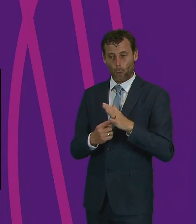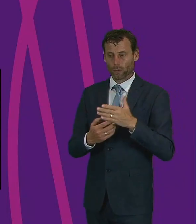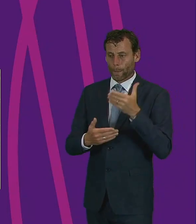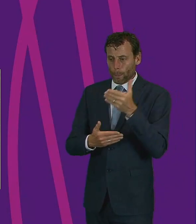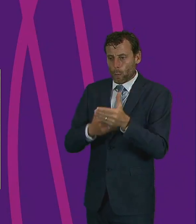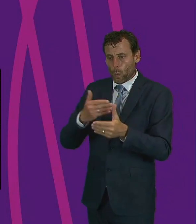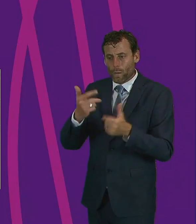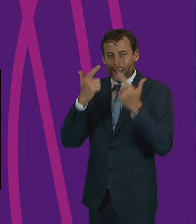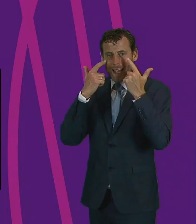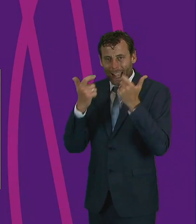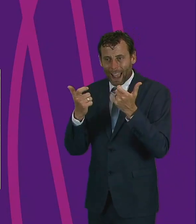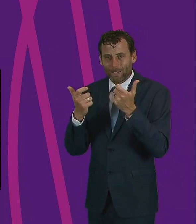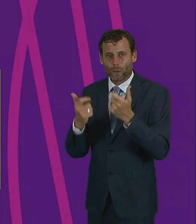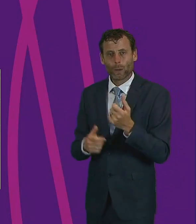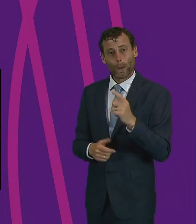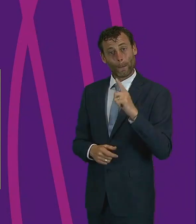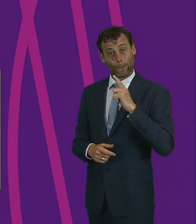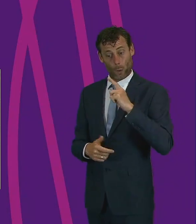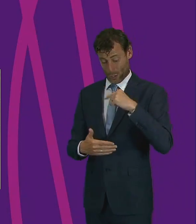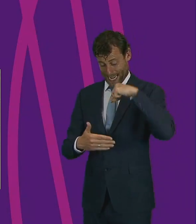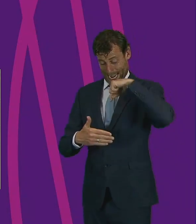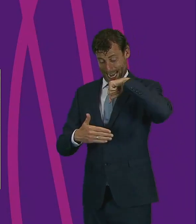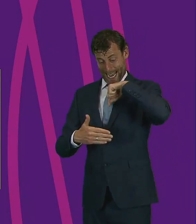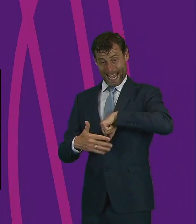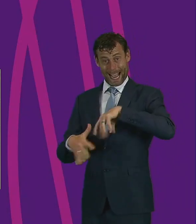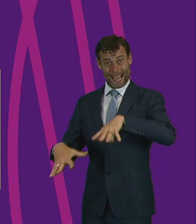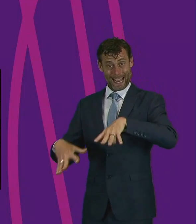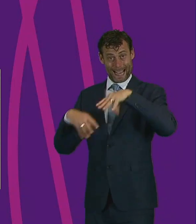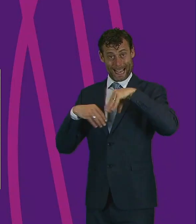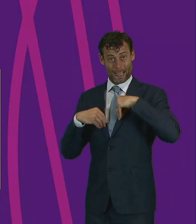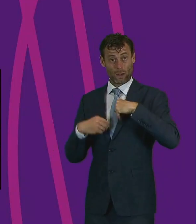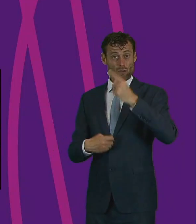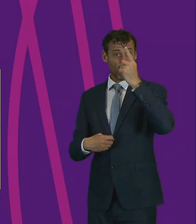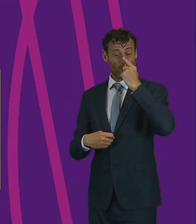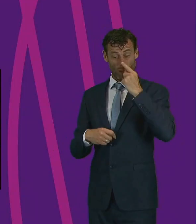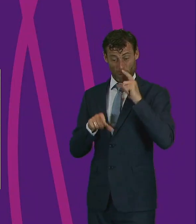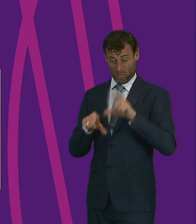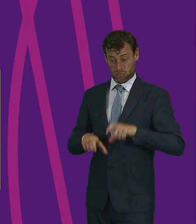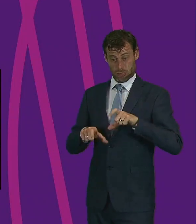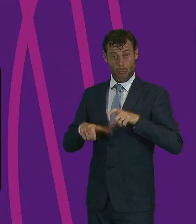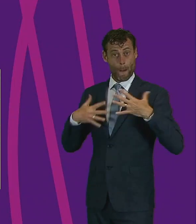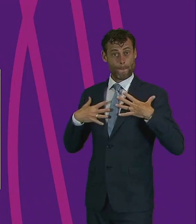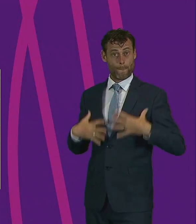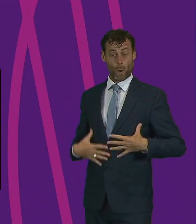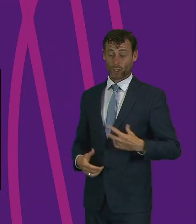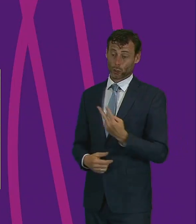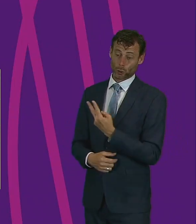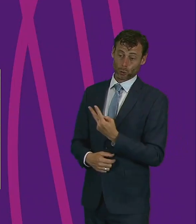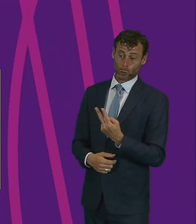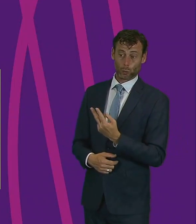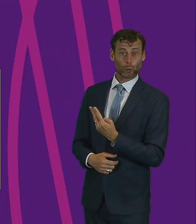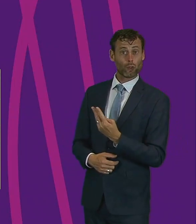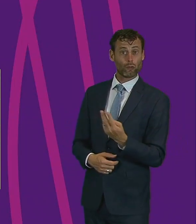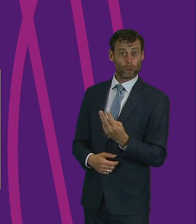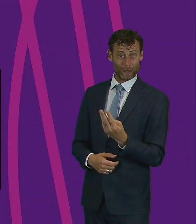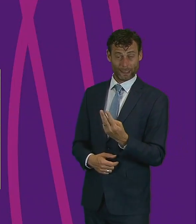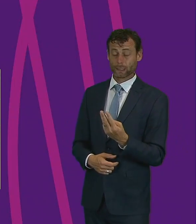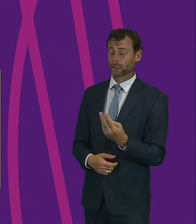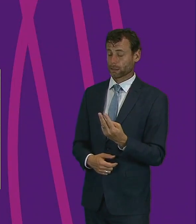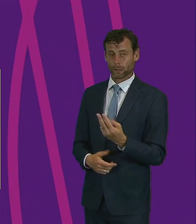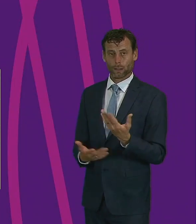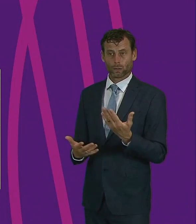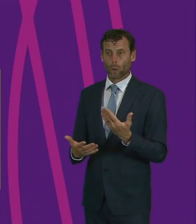remember that there is a 2 to 3 week time lag before we see the full impact of any easing of the lockdown